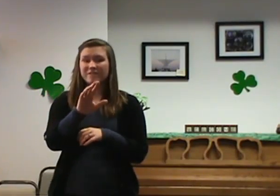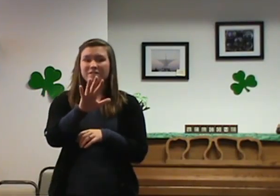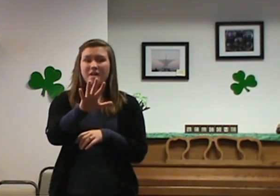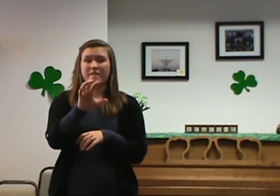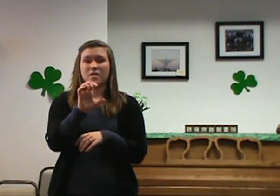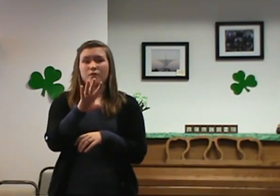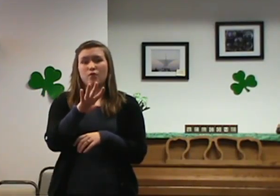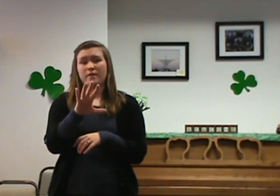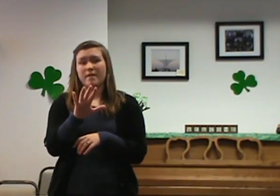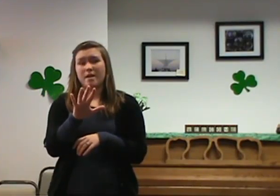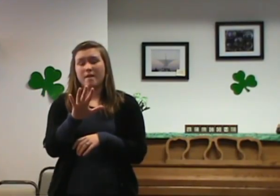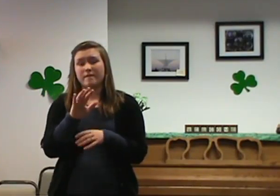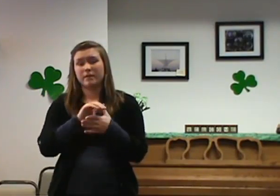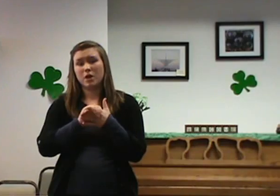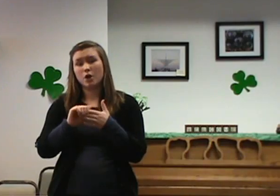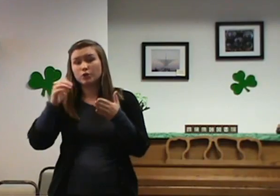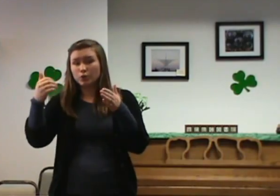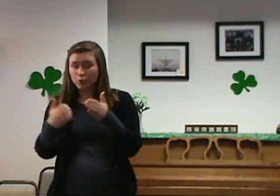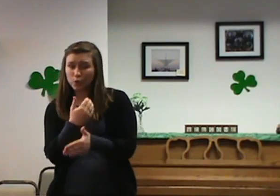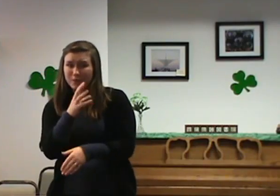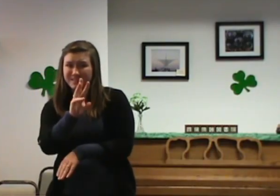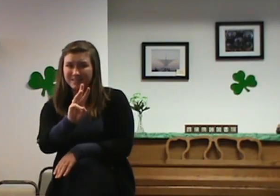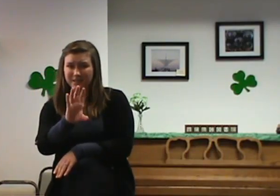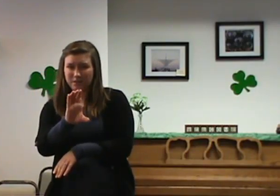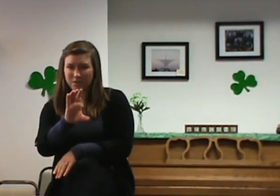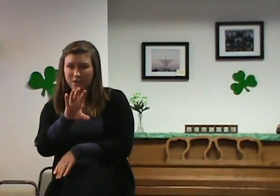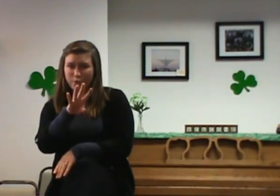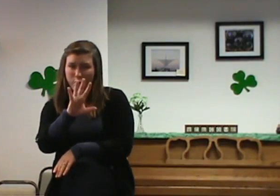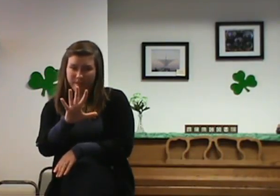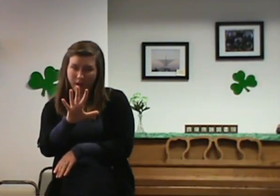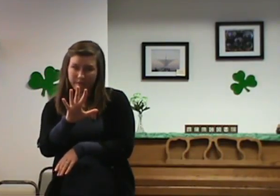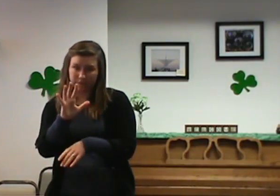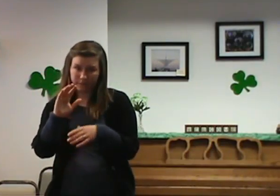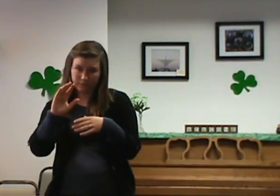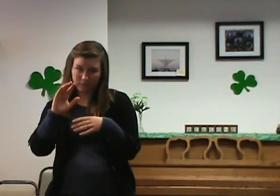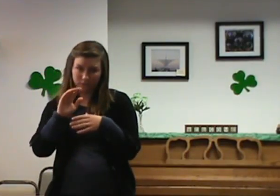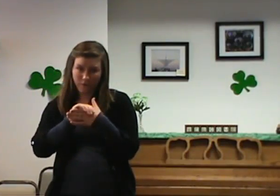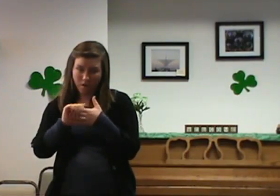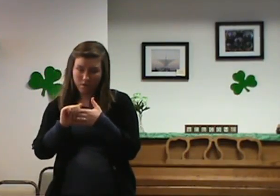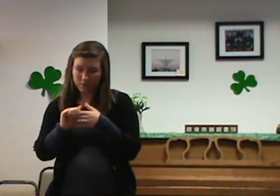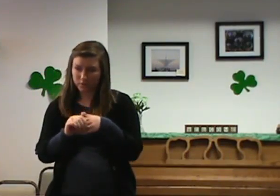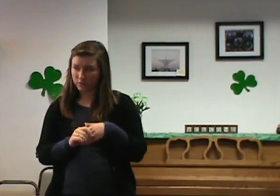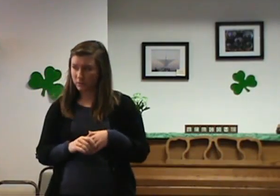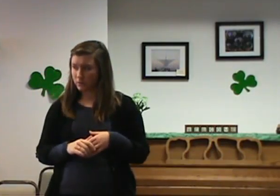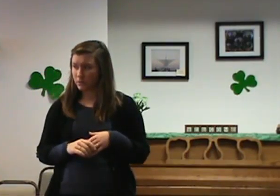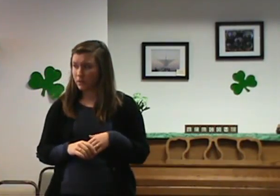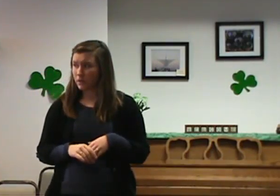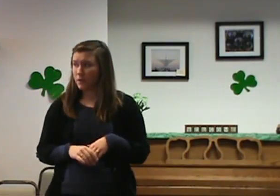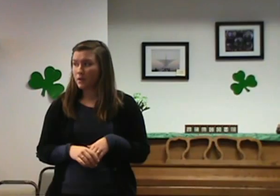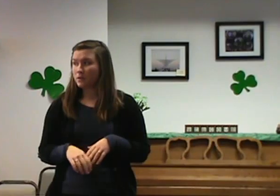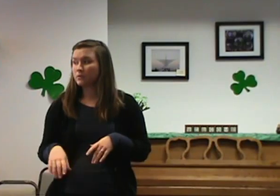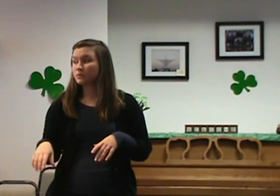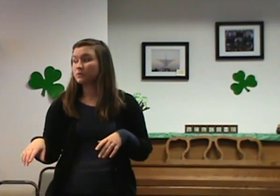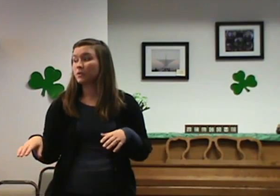are $645. But they have this. They also have the capacity that you can download